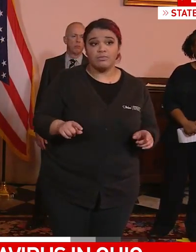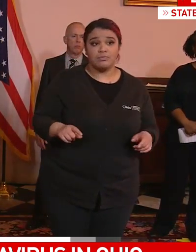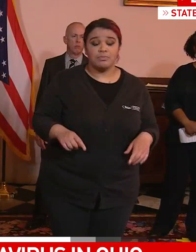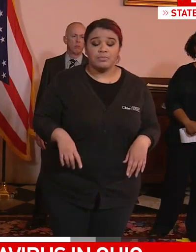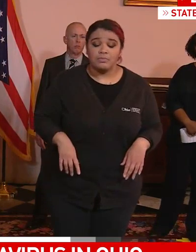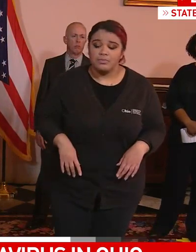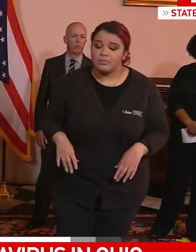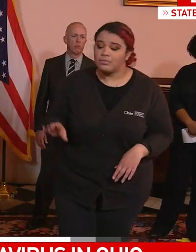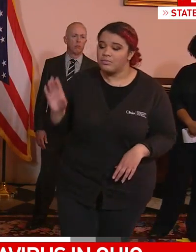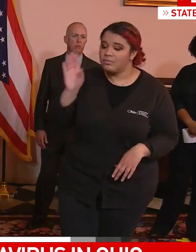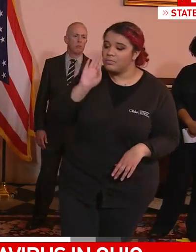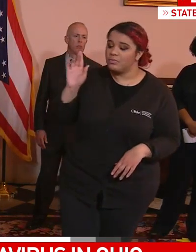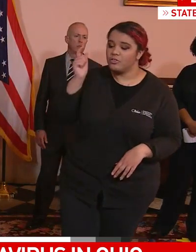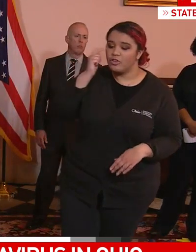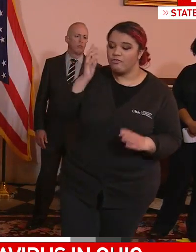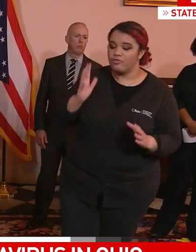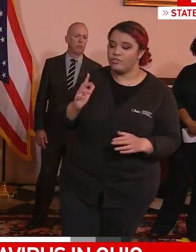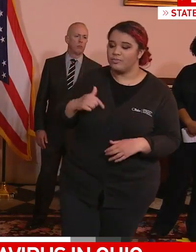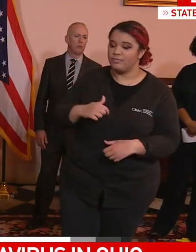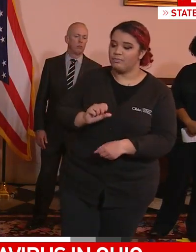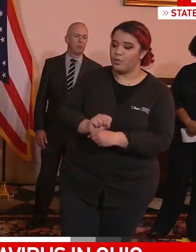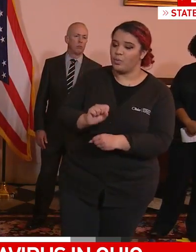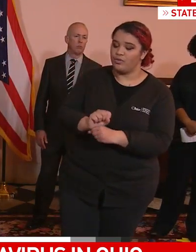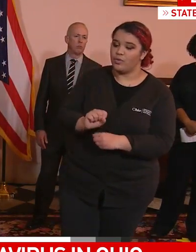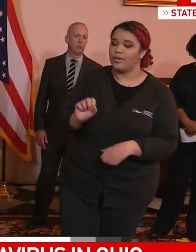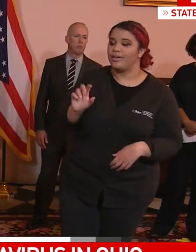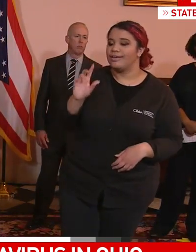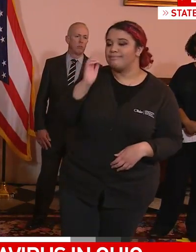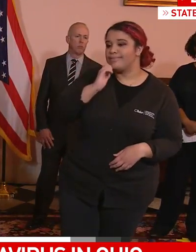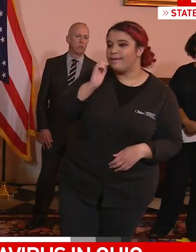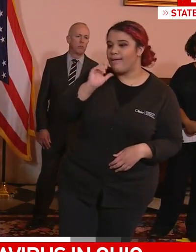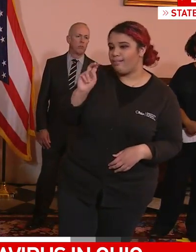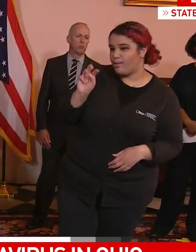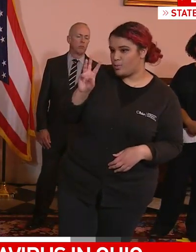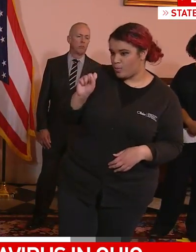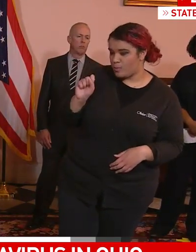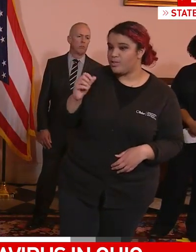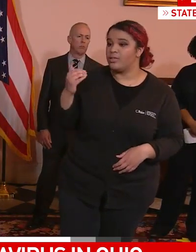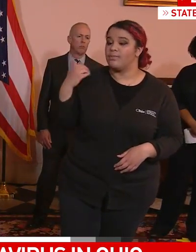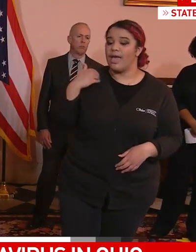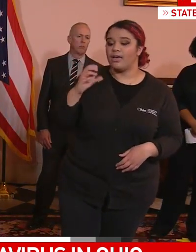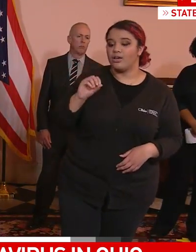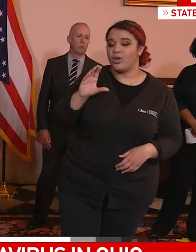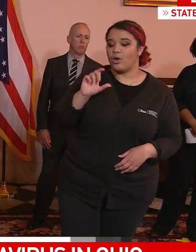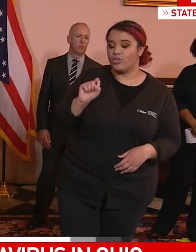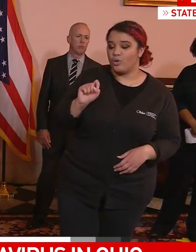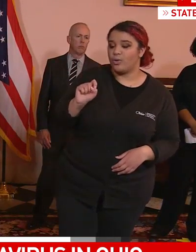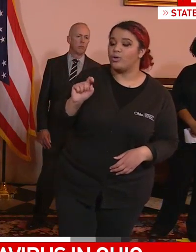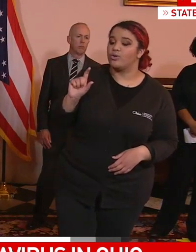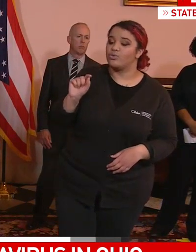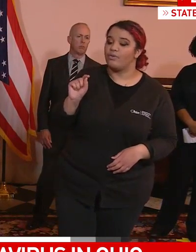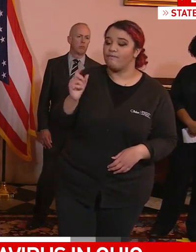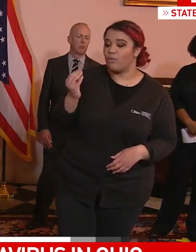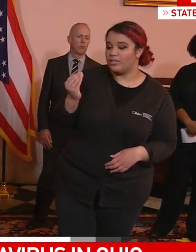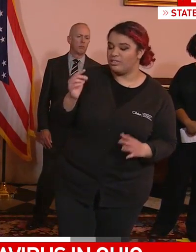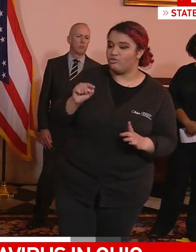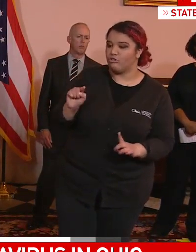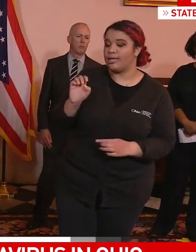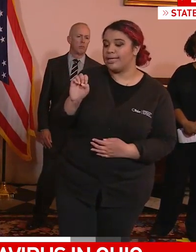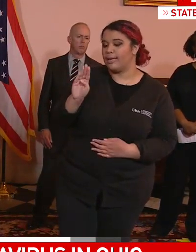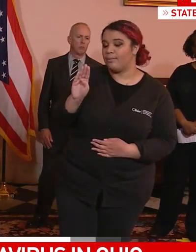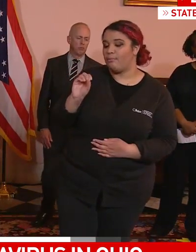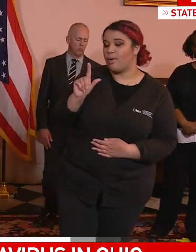Hi, Governor. This is Laura Bischoff, Dayton Daily News. Back in October of 2014, during the Ebola scare,